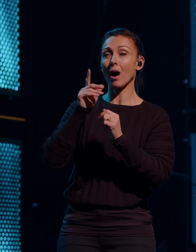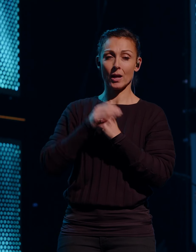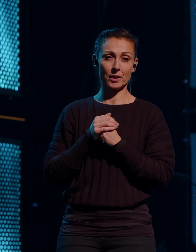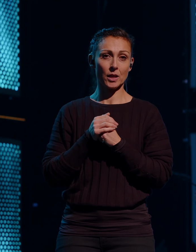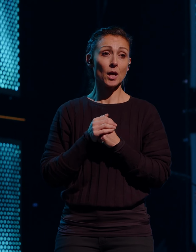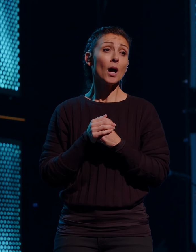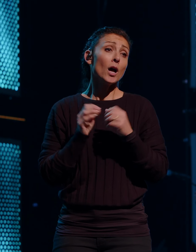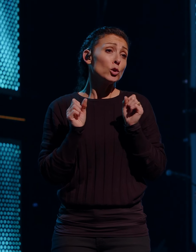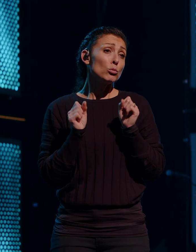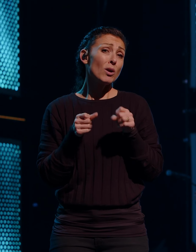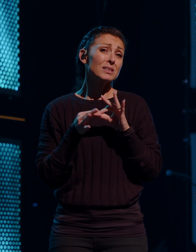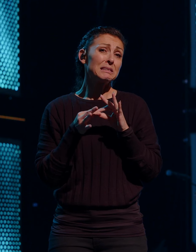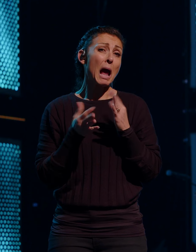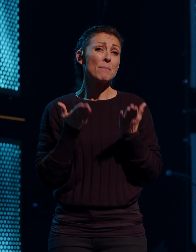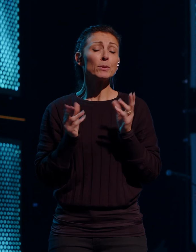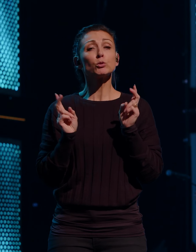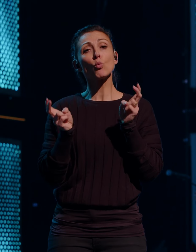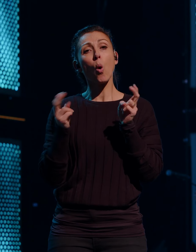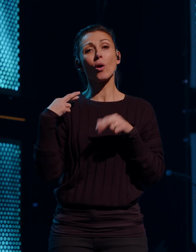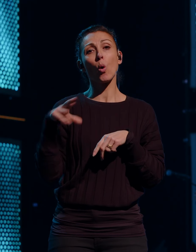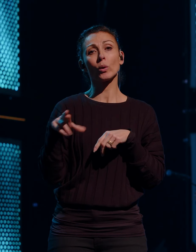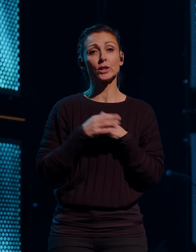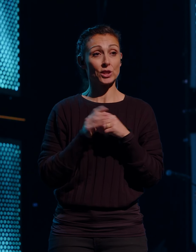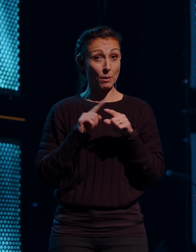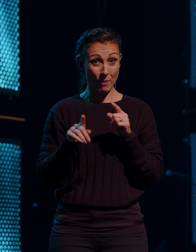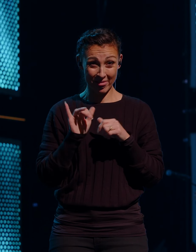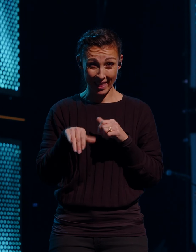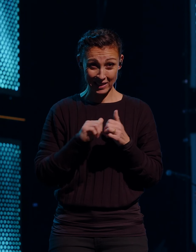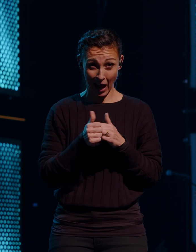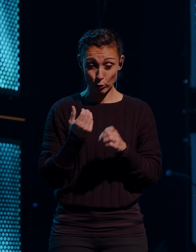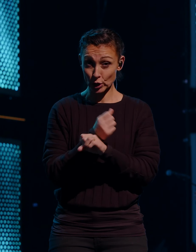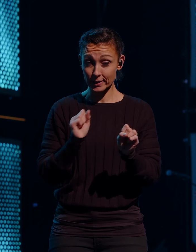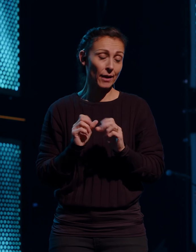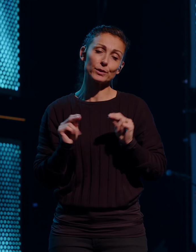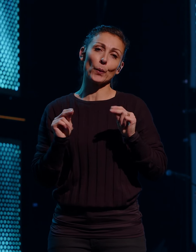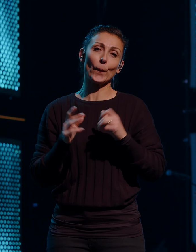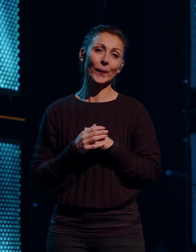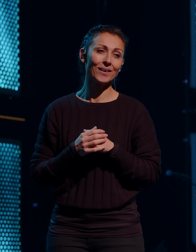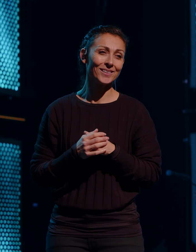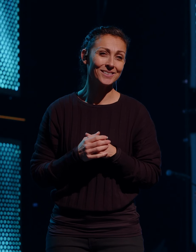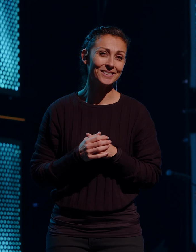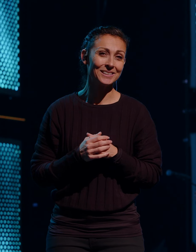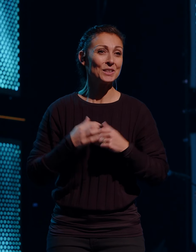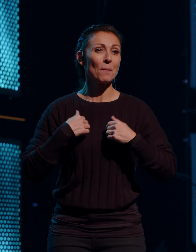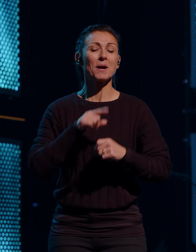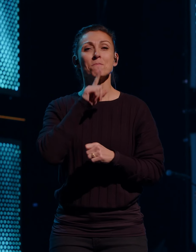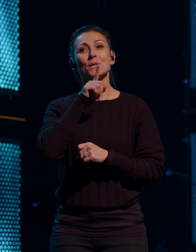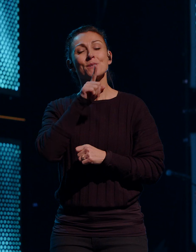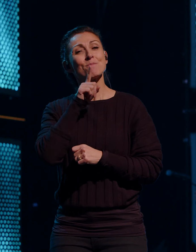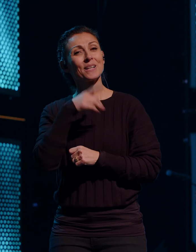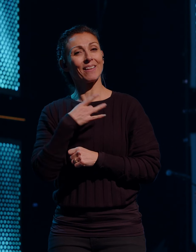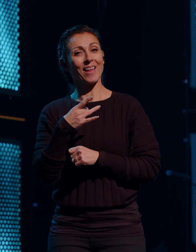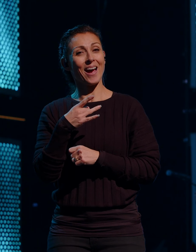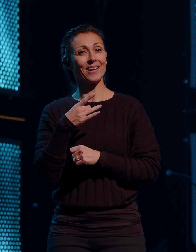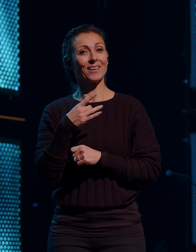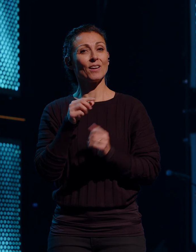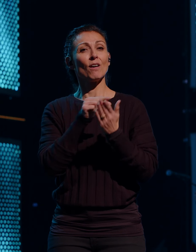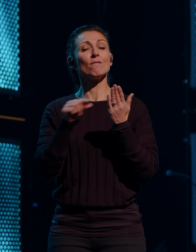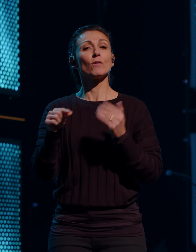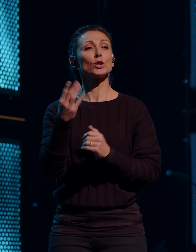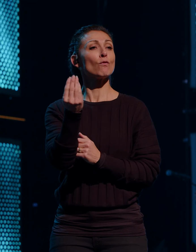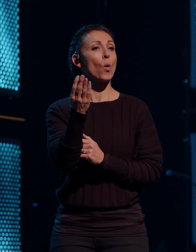unquote, religious, but that didn't earn her salvation. Once again, I really, really like verse 14. The Lord opened